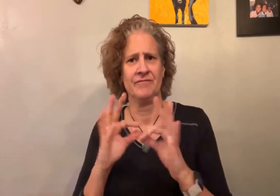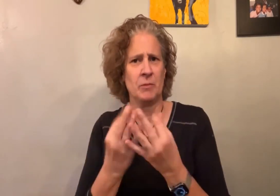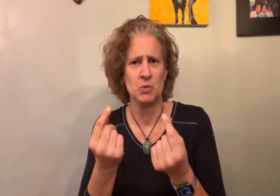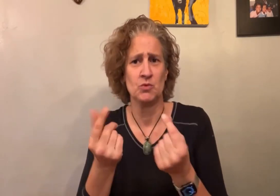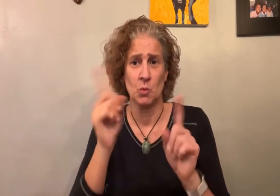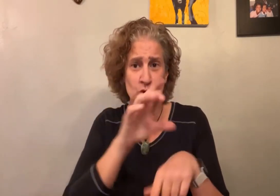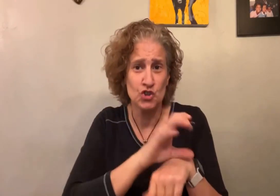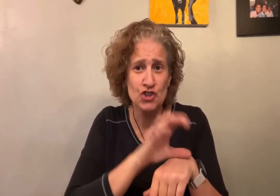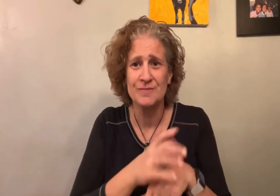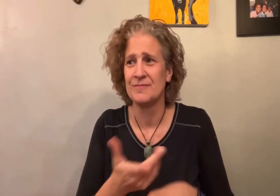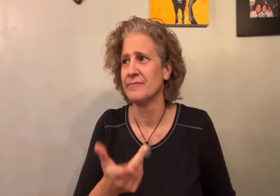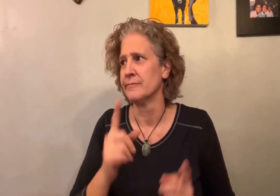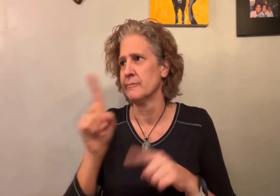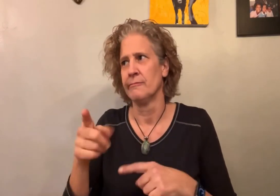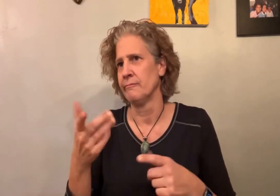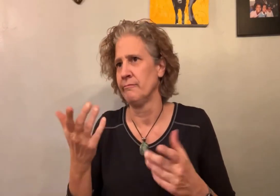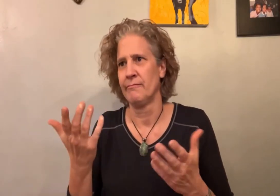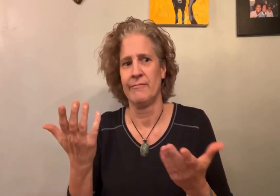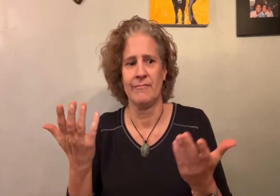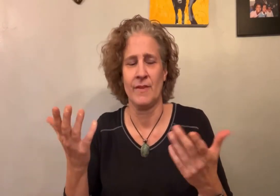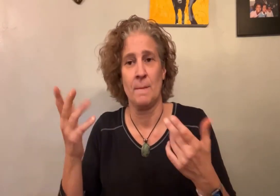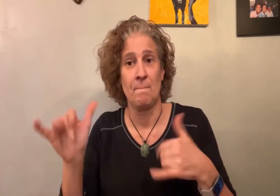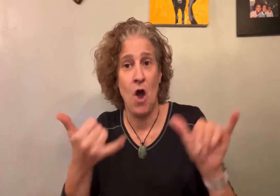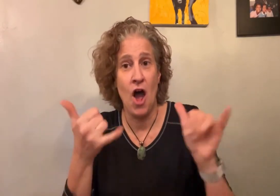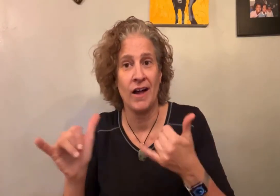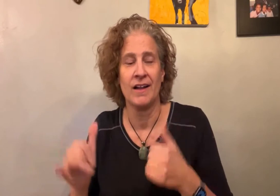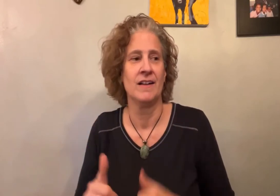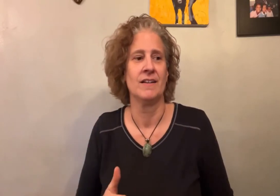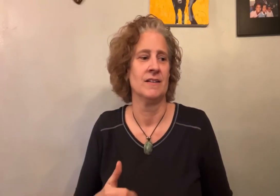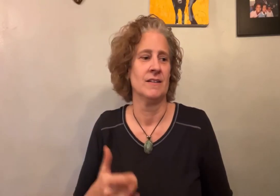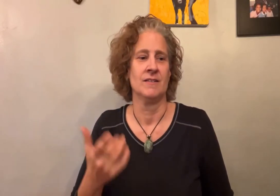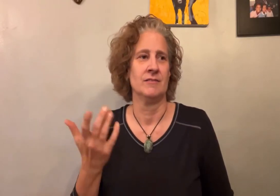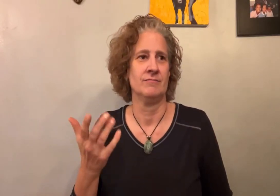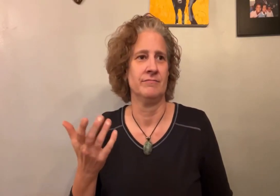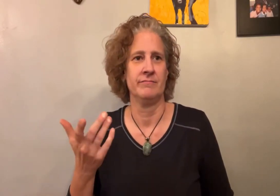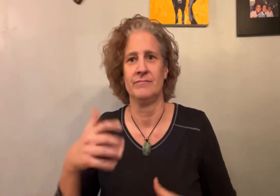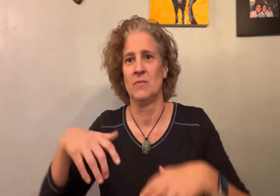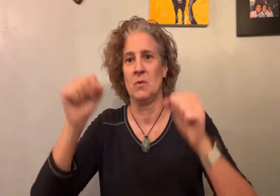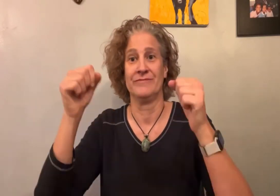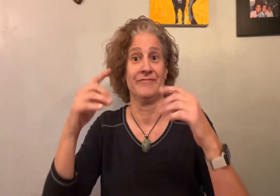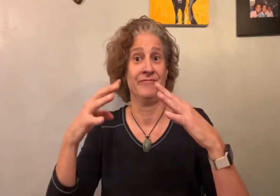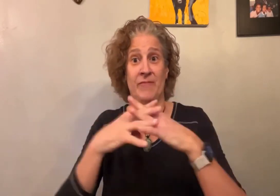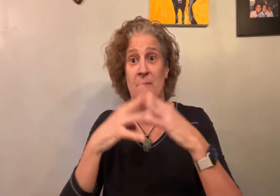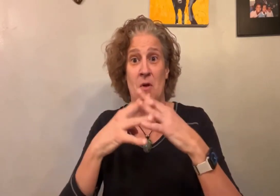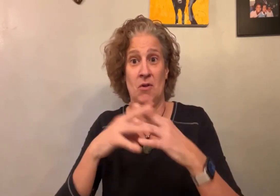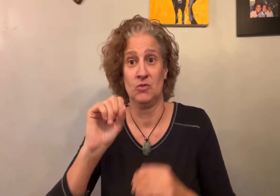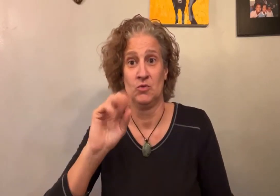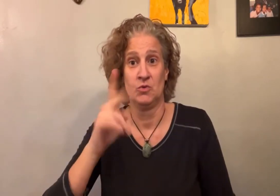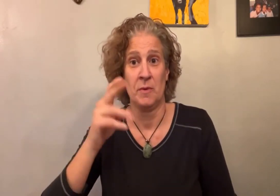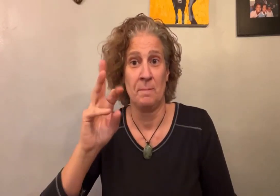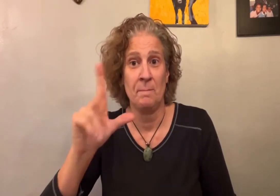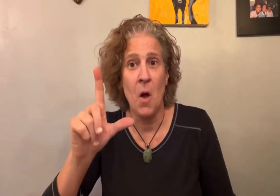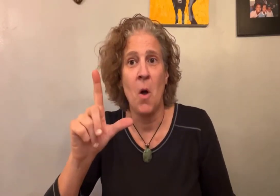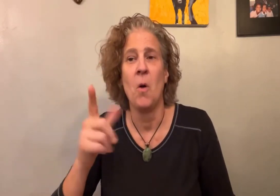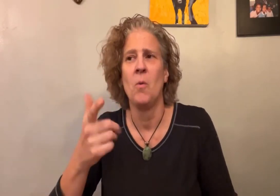We're also going to look at calendar dates, events, maybe events that your family attends, like church or